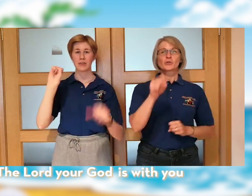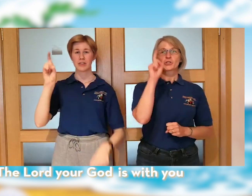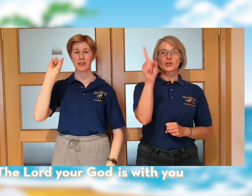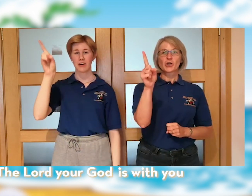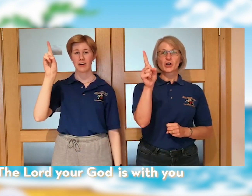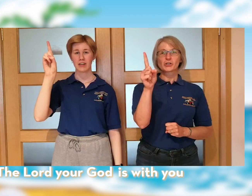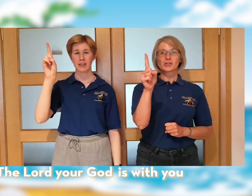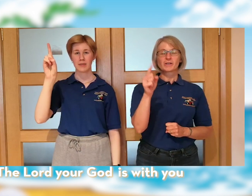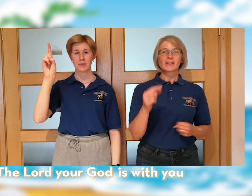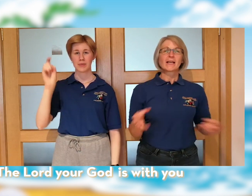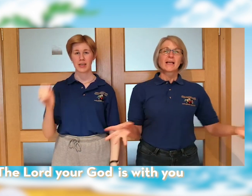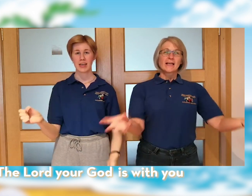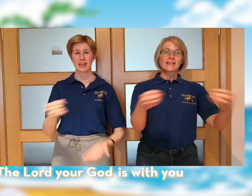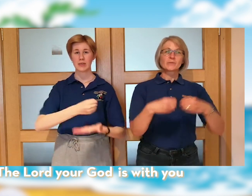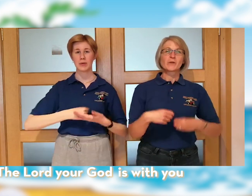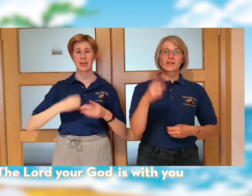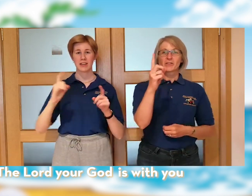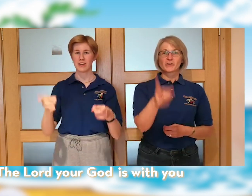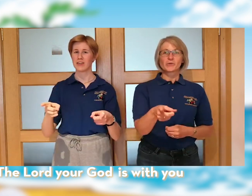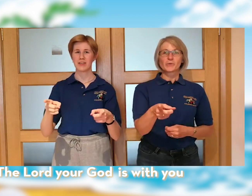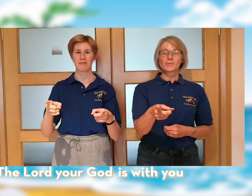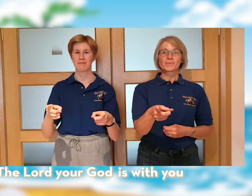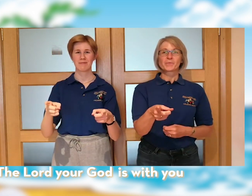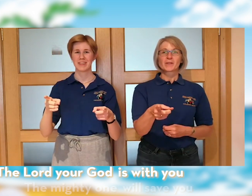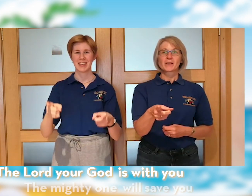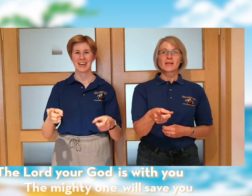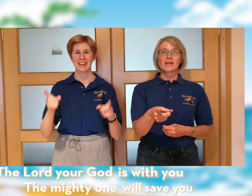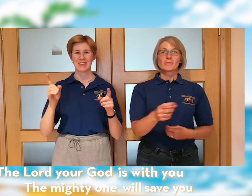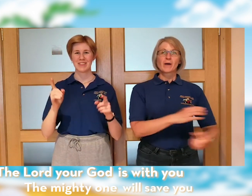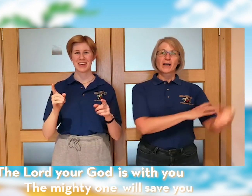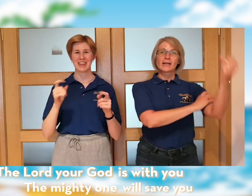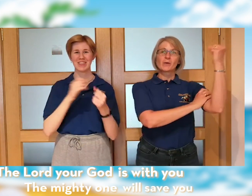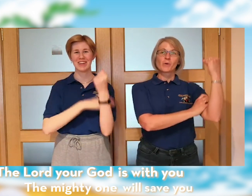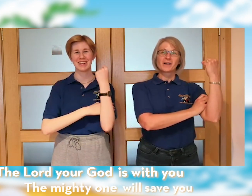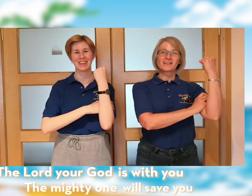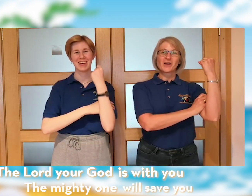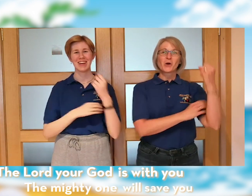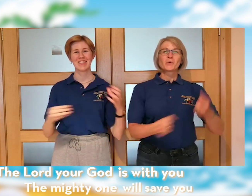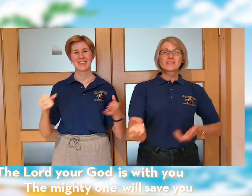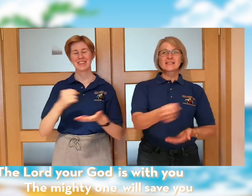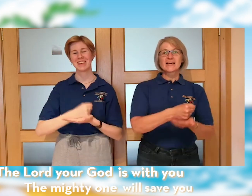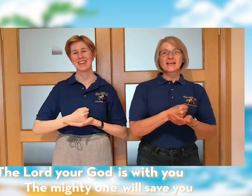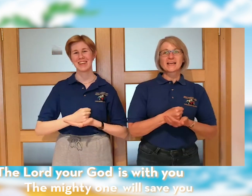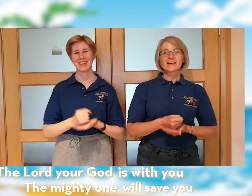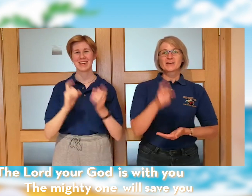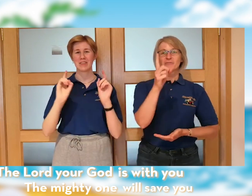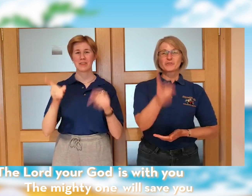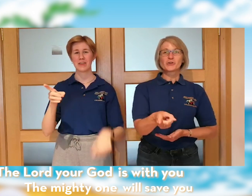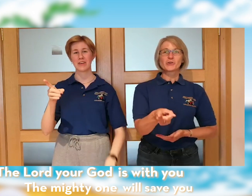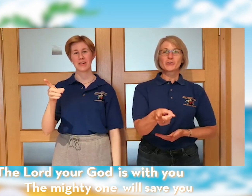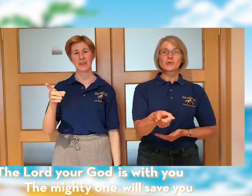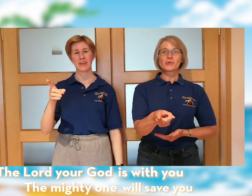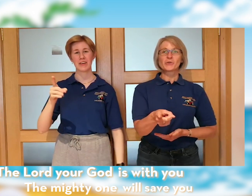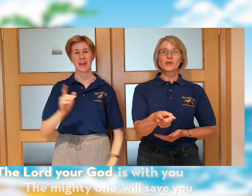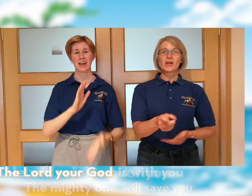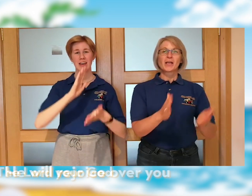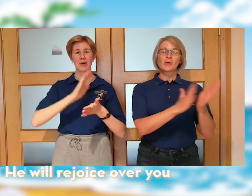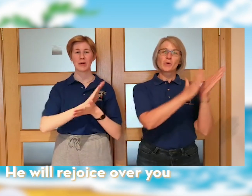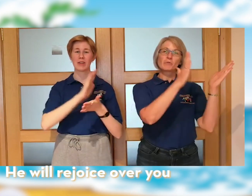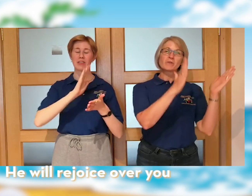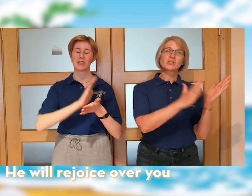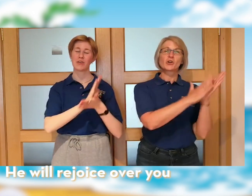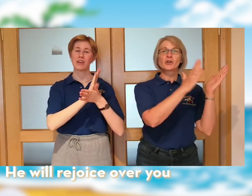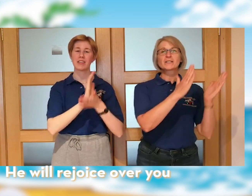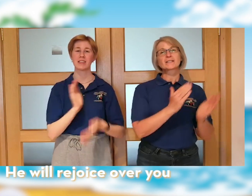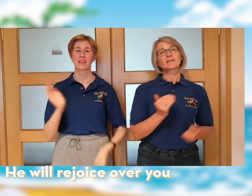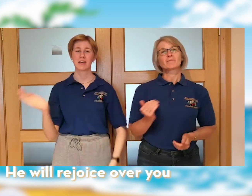The Lord your God is with you, the mighty one will save you. He